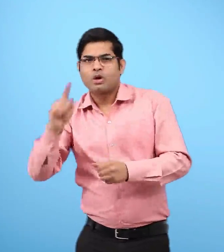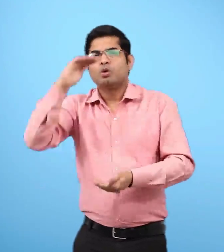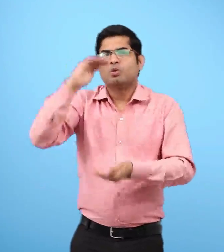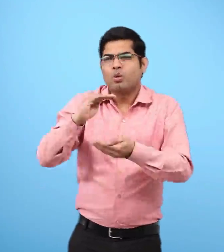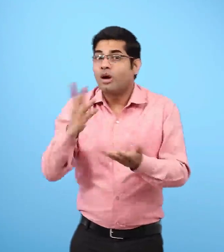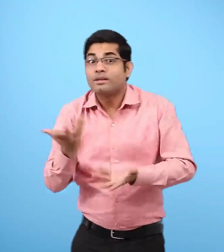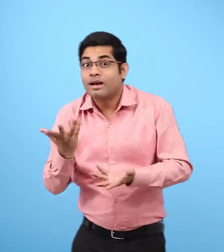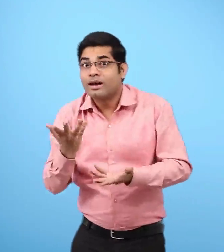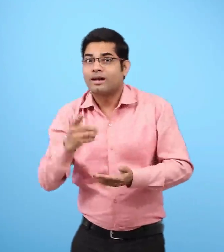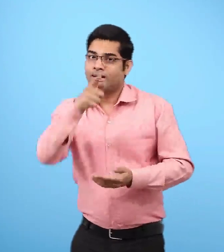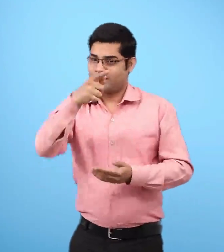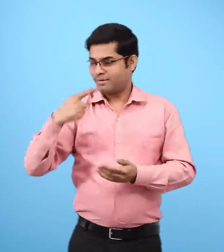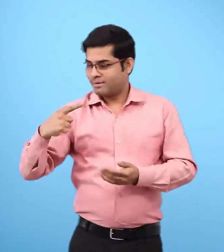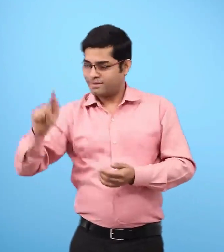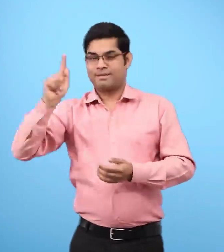Identify the smaller stick.